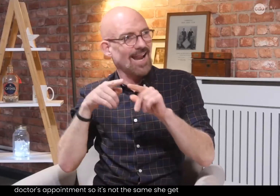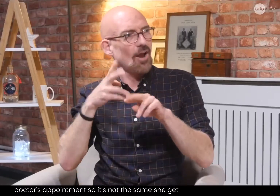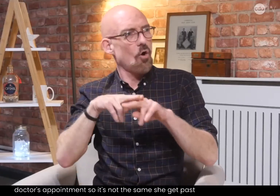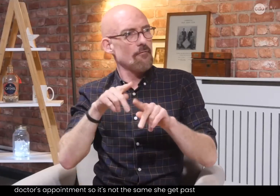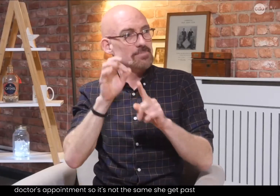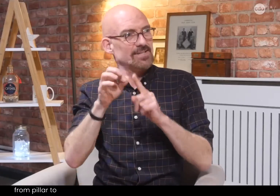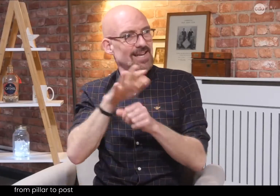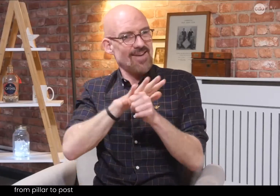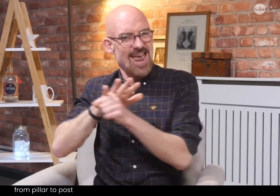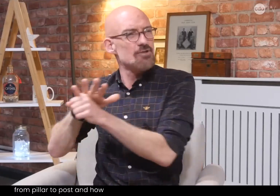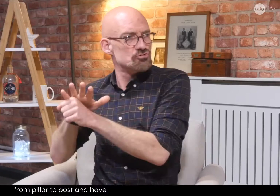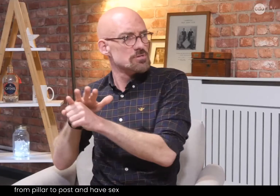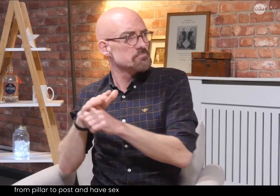three-way conversation.